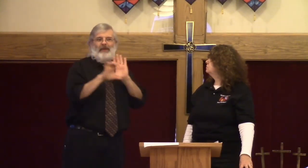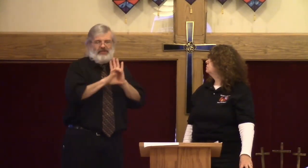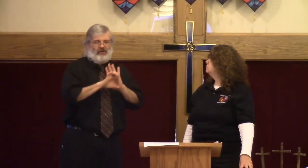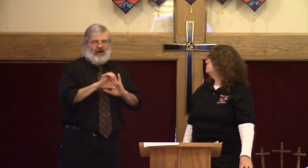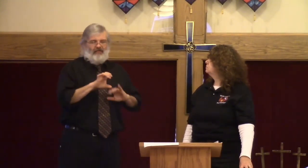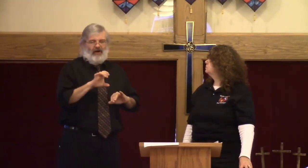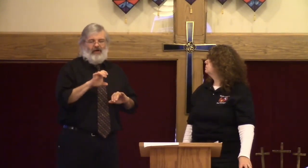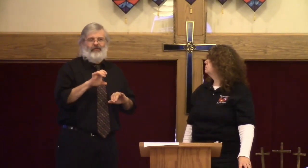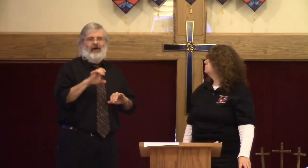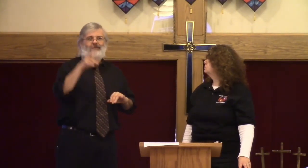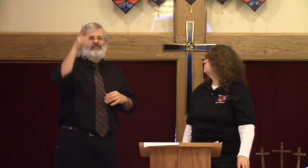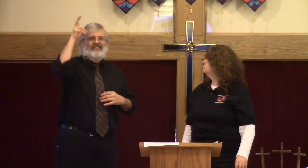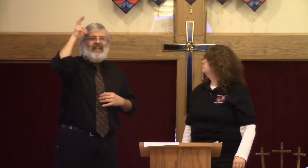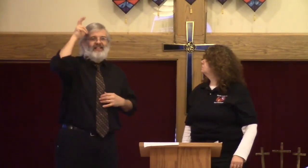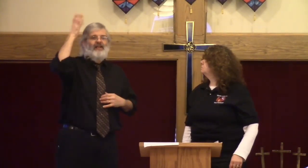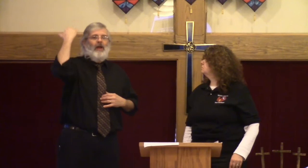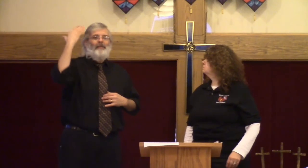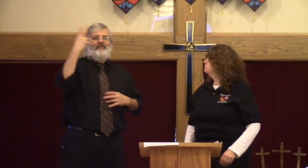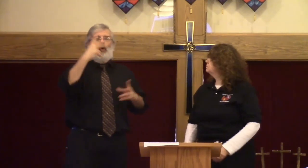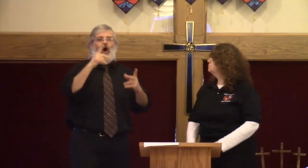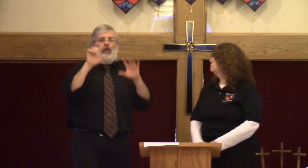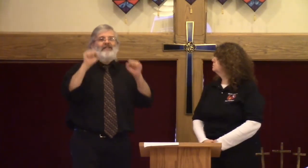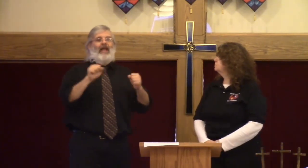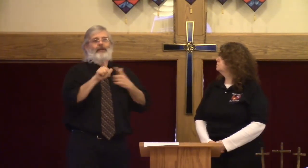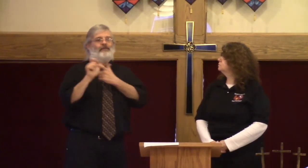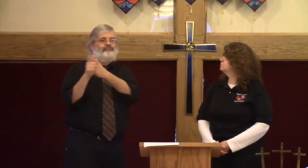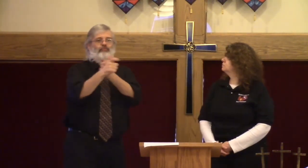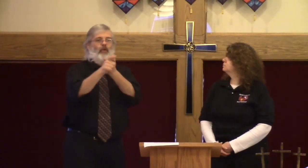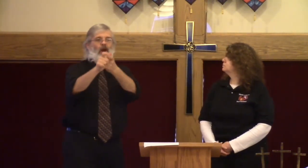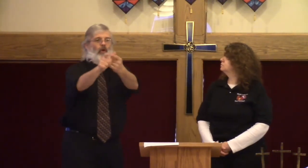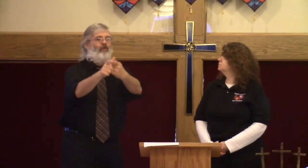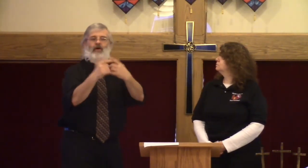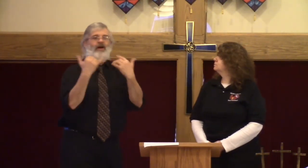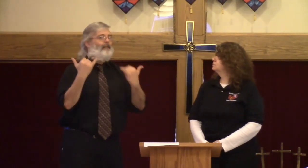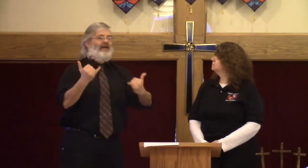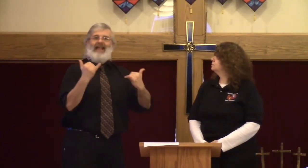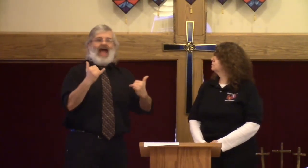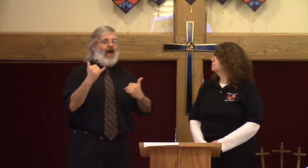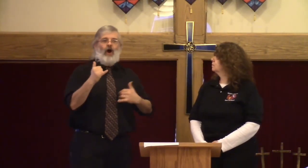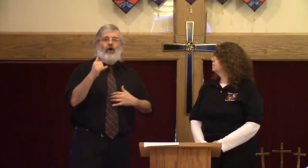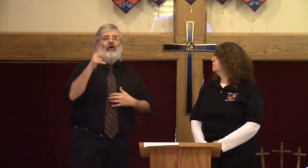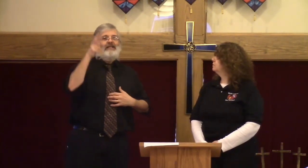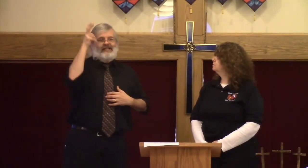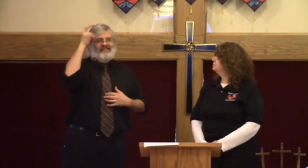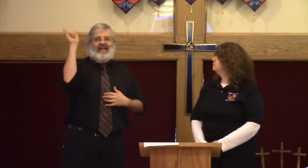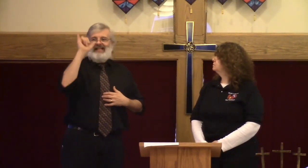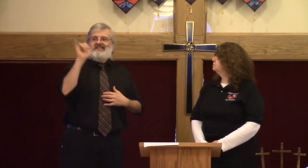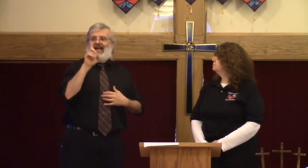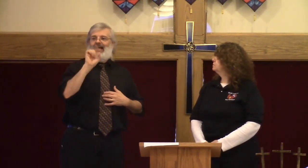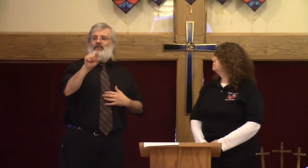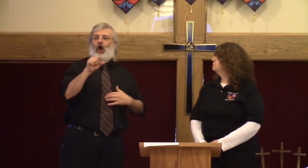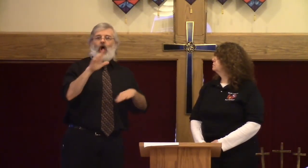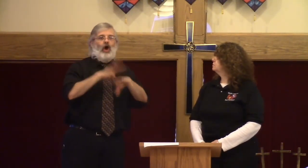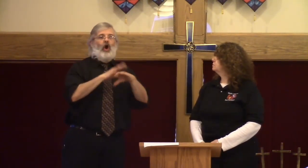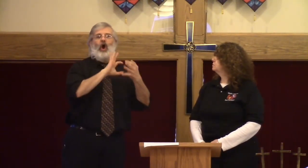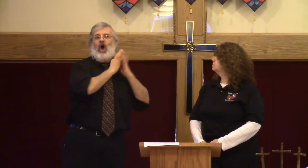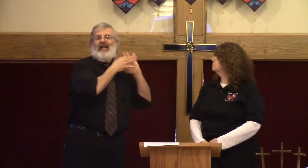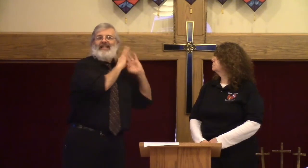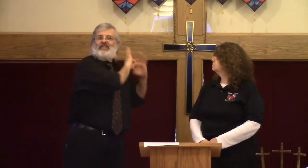picture of Satan before was able to run over. But now, Satan is like a dog on a